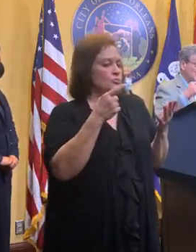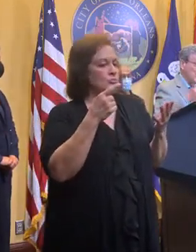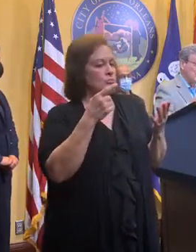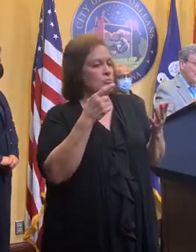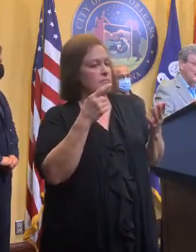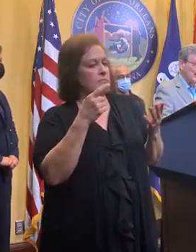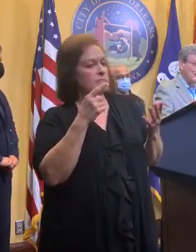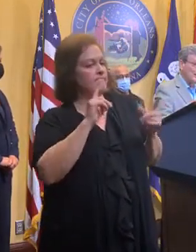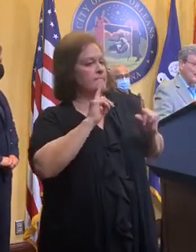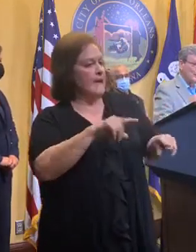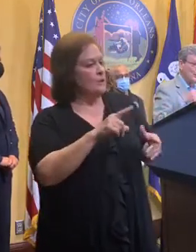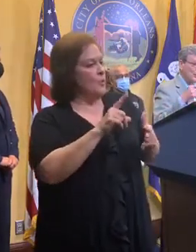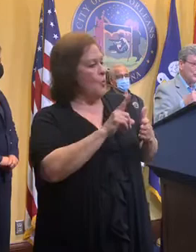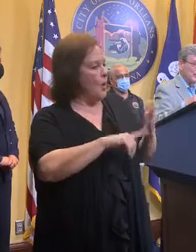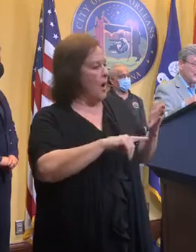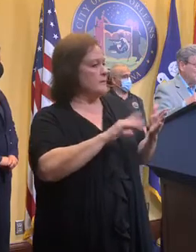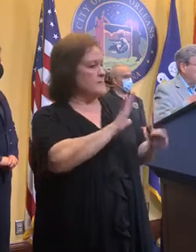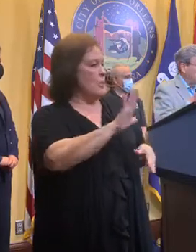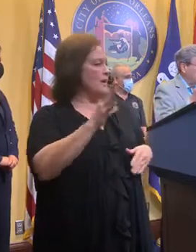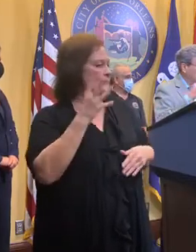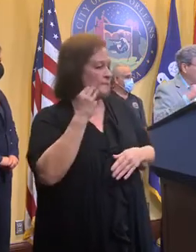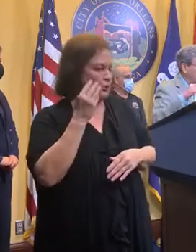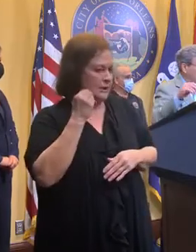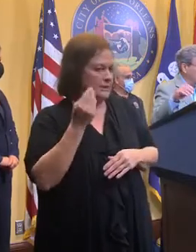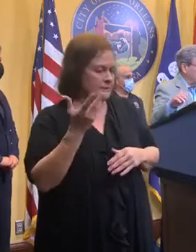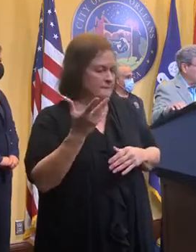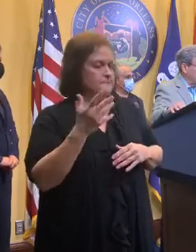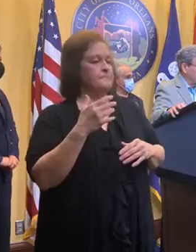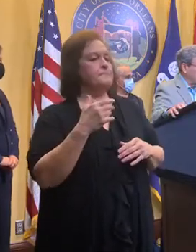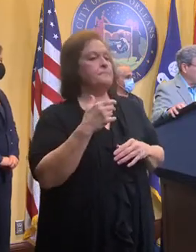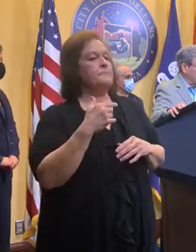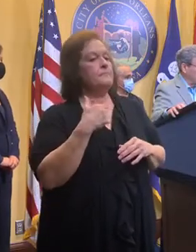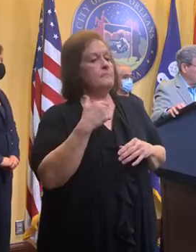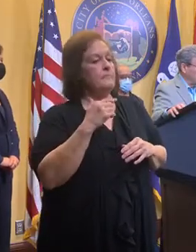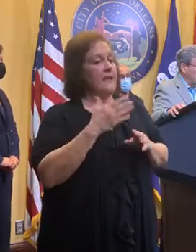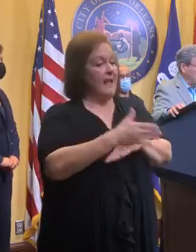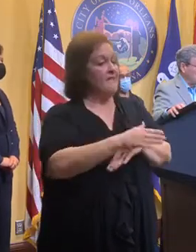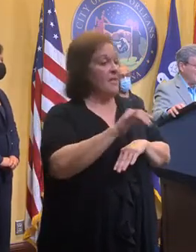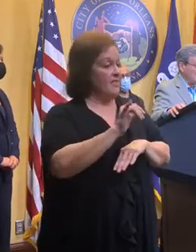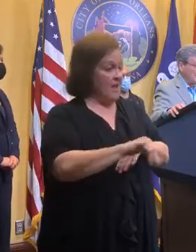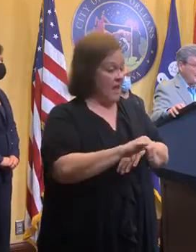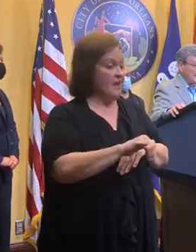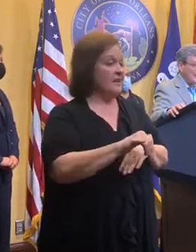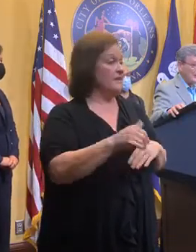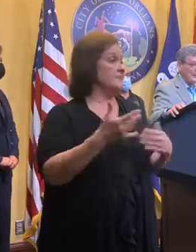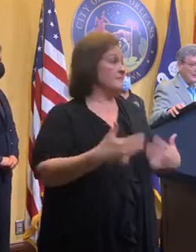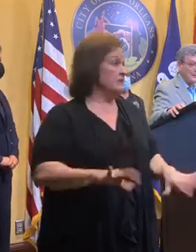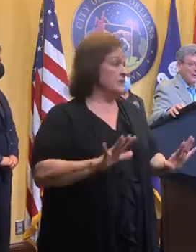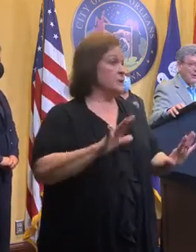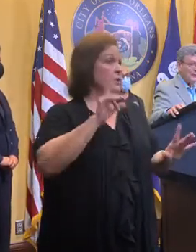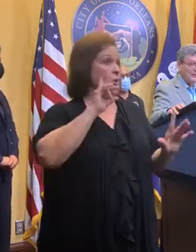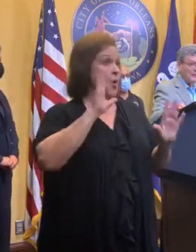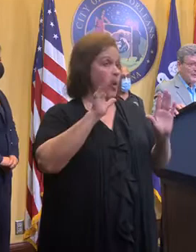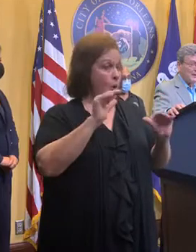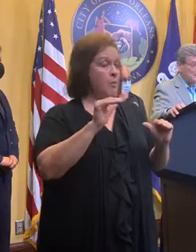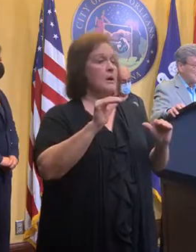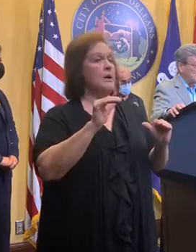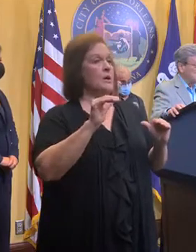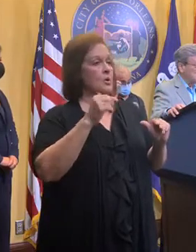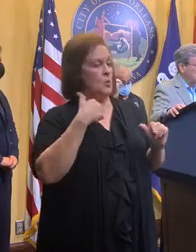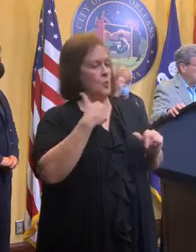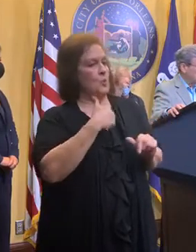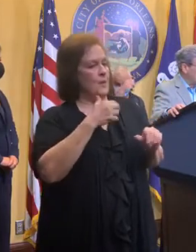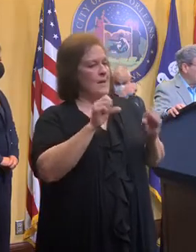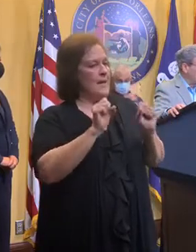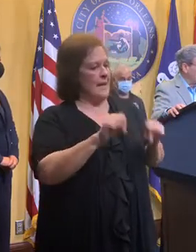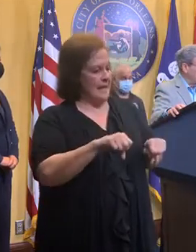that just one more time, I think that we'll see that we'll be able to put this in our rearview mirror and count off this